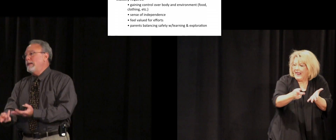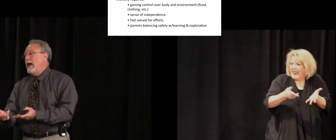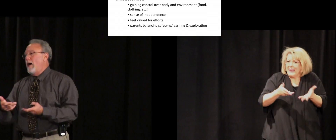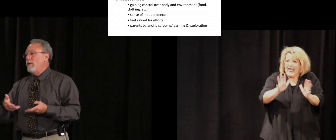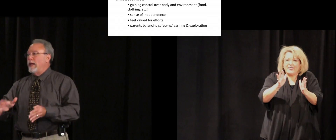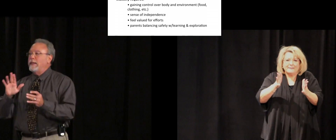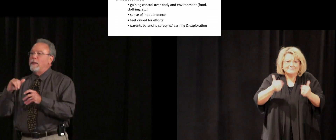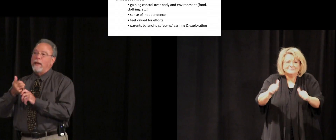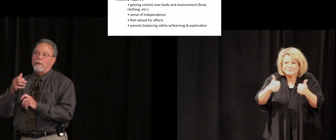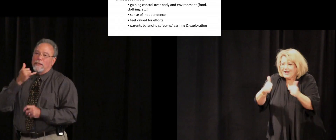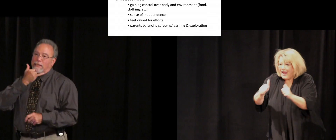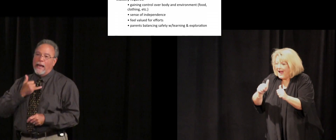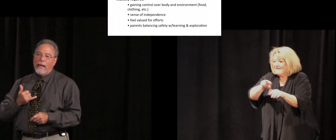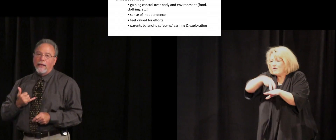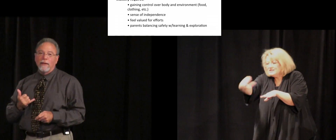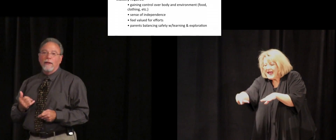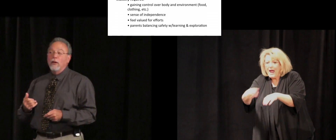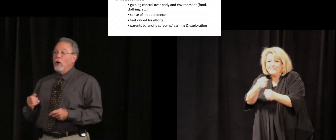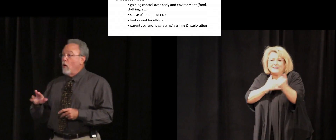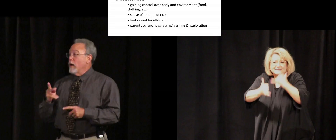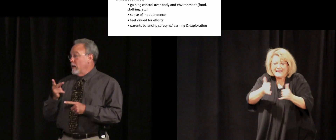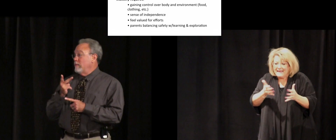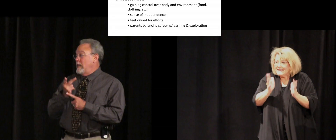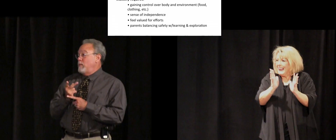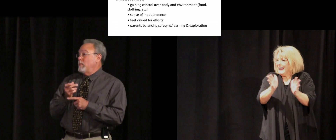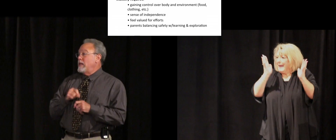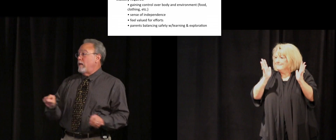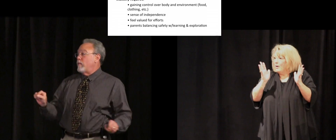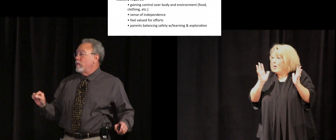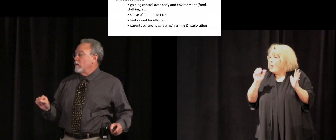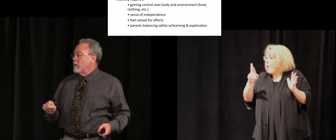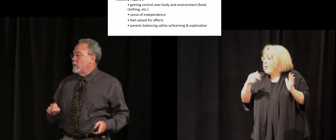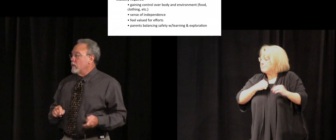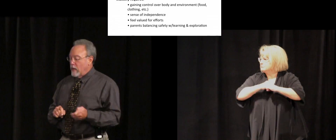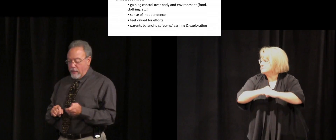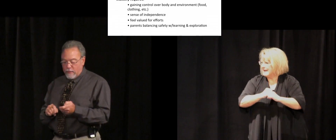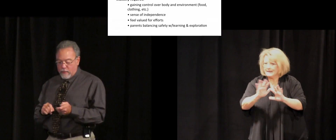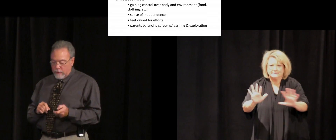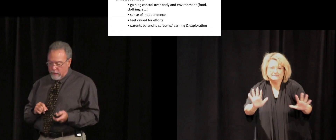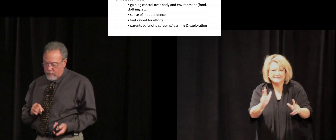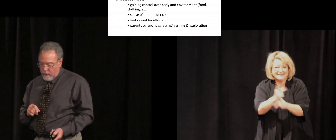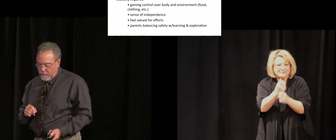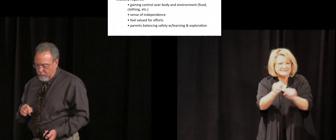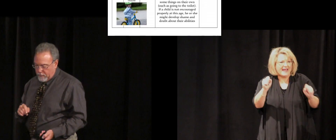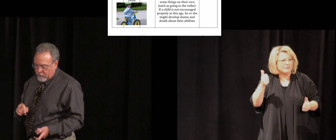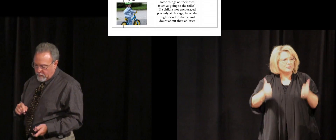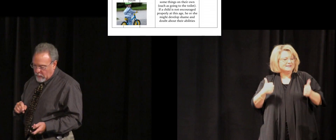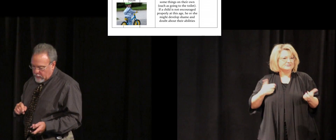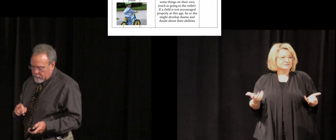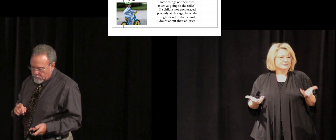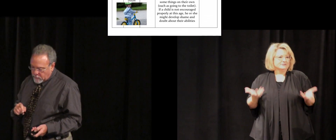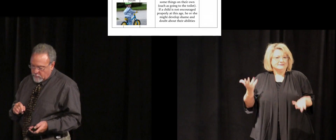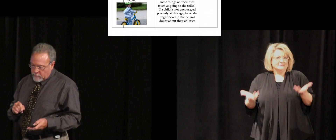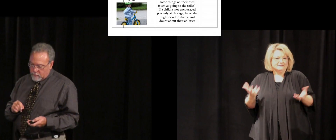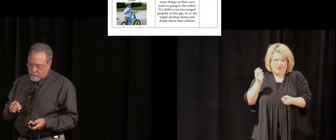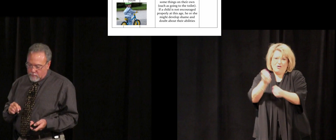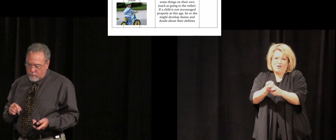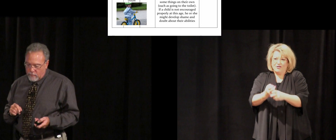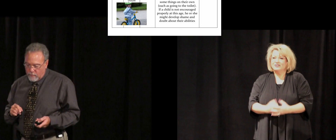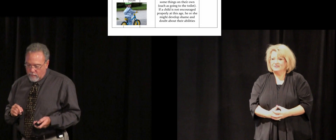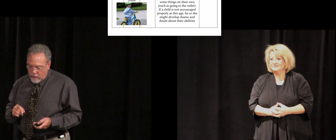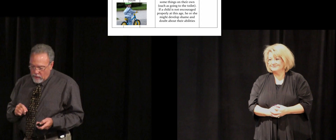taking chances, and limited social experiences, right? I mean, do you see